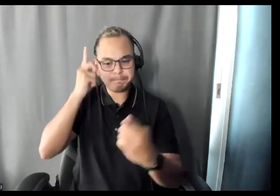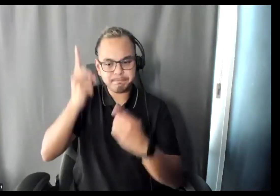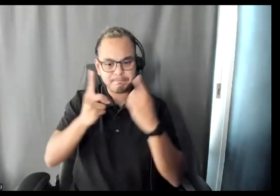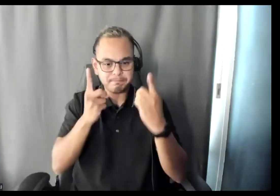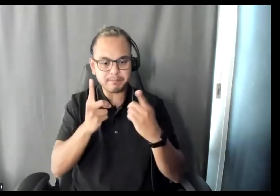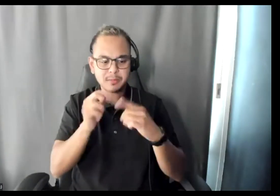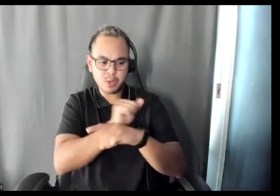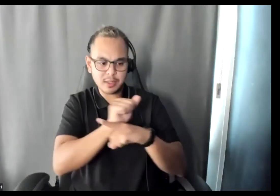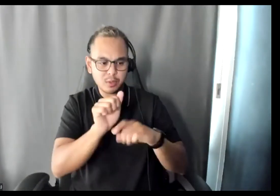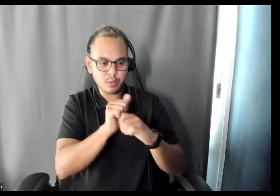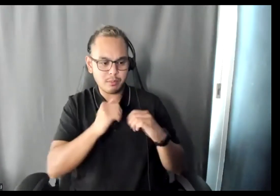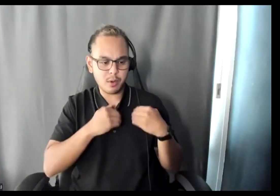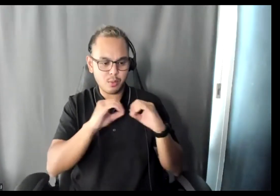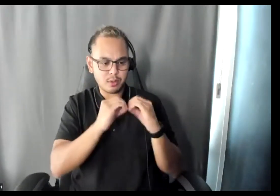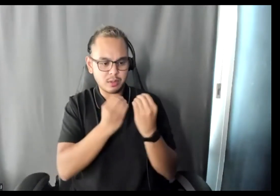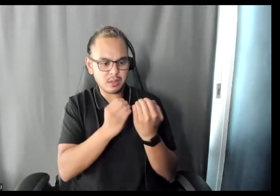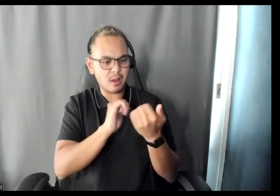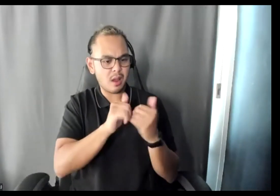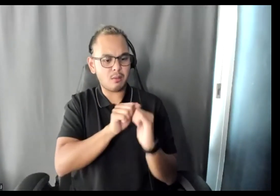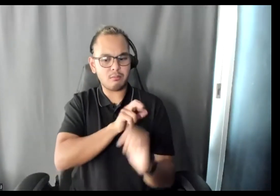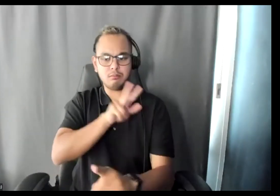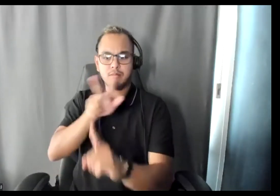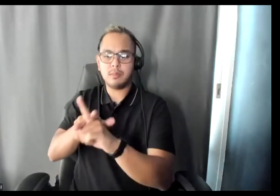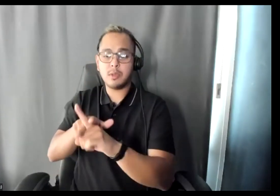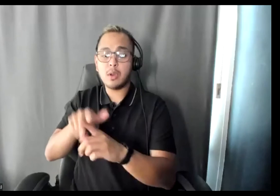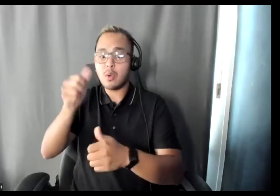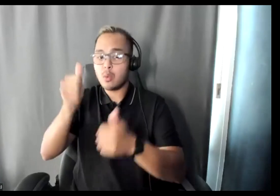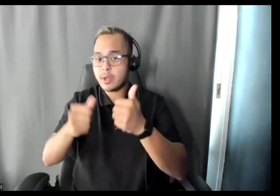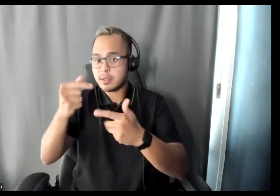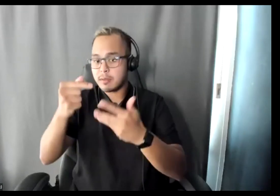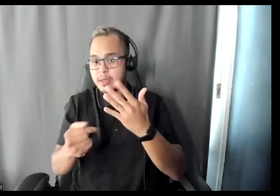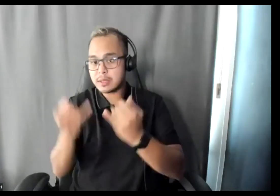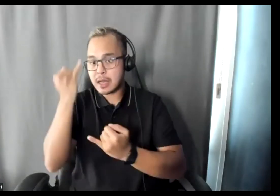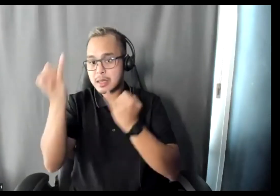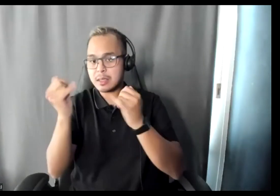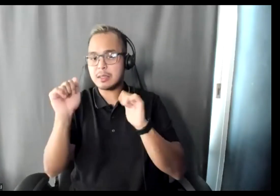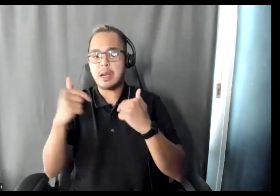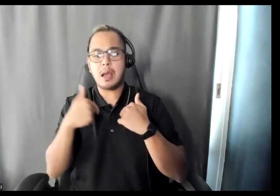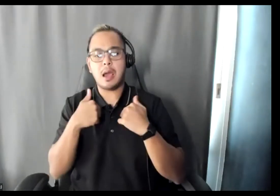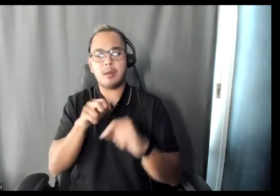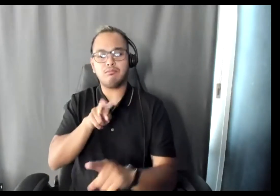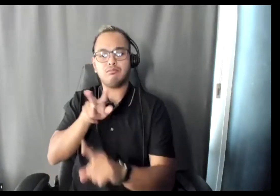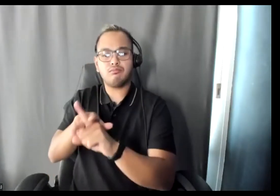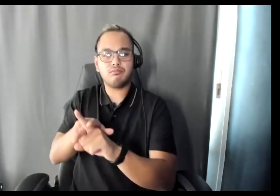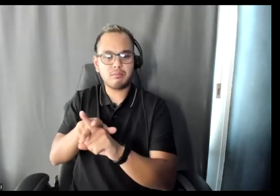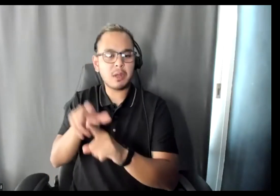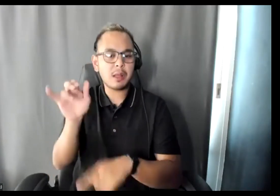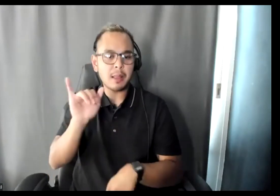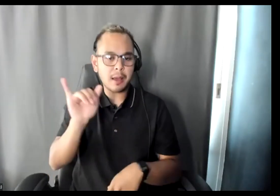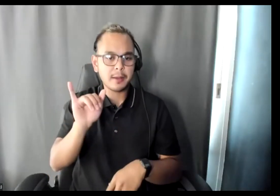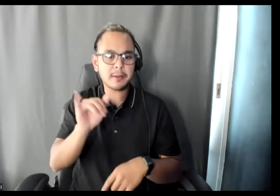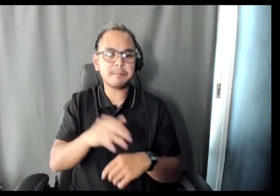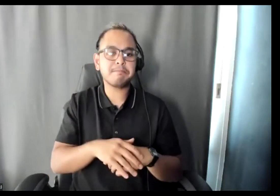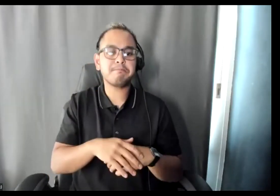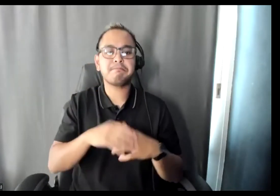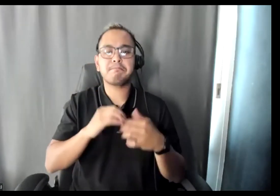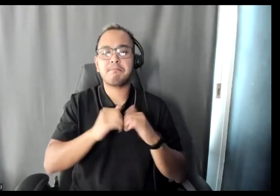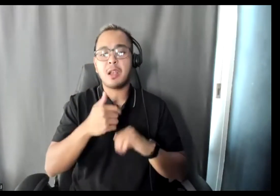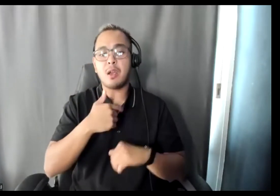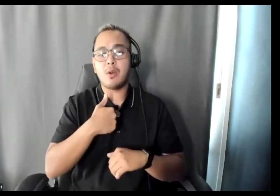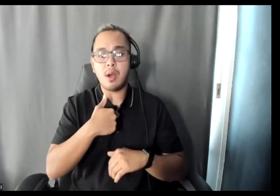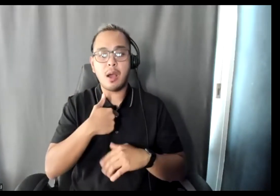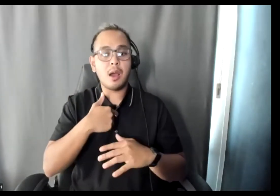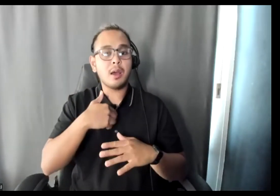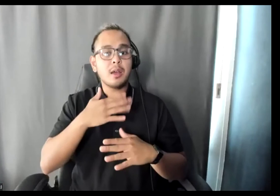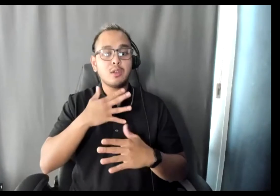practice with my organization? And, you know, which of these ideas can I put into play, whether it is in, you know, the way I shape my social